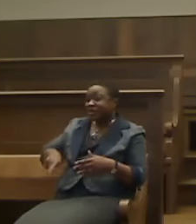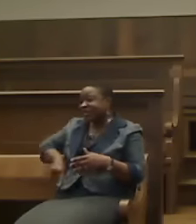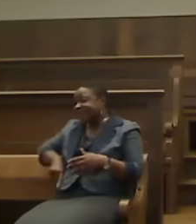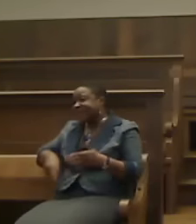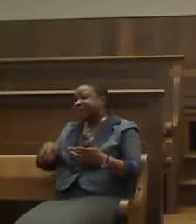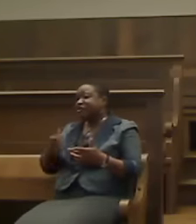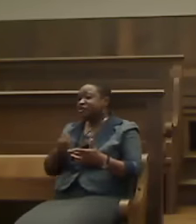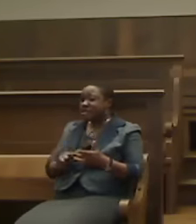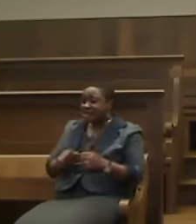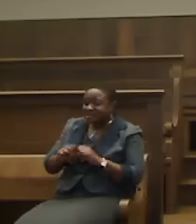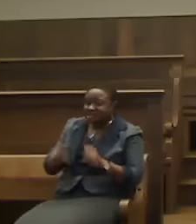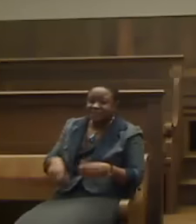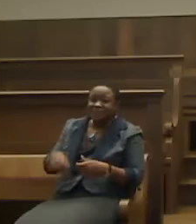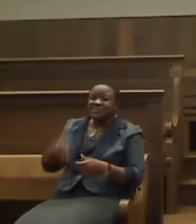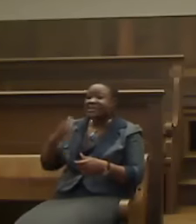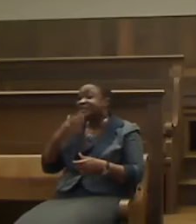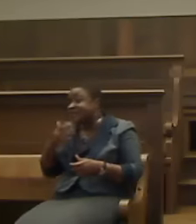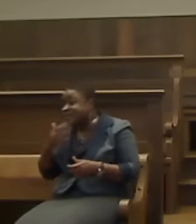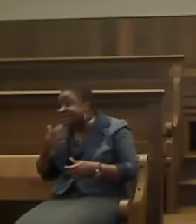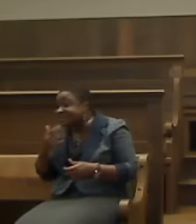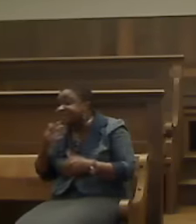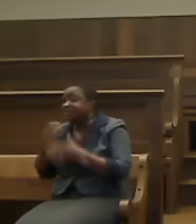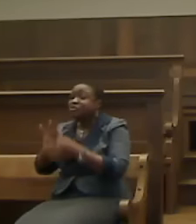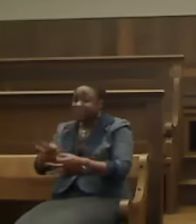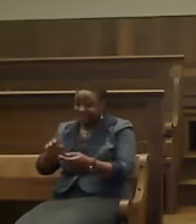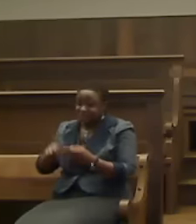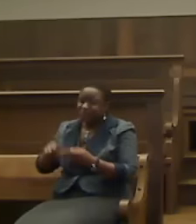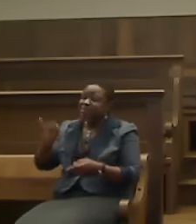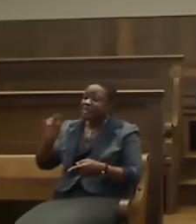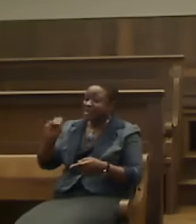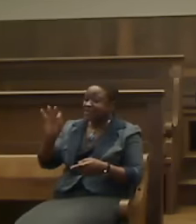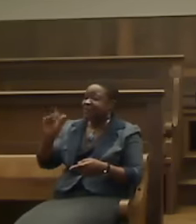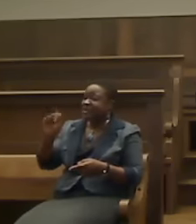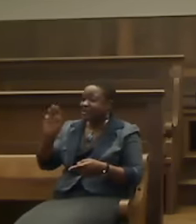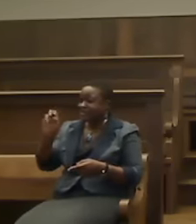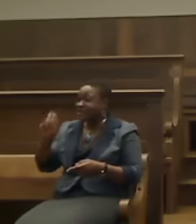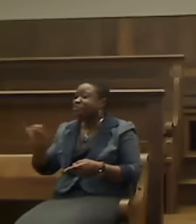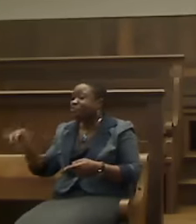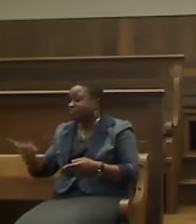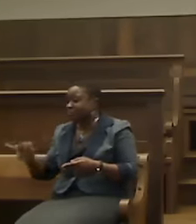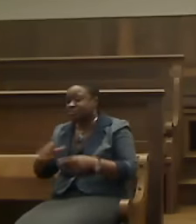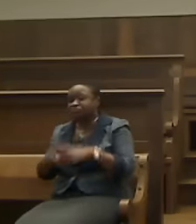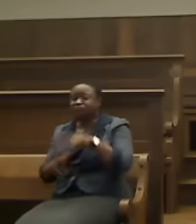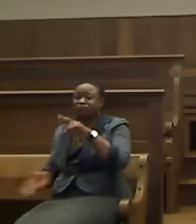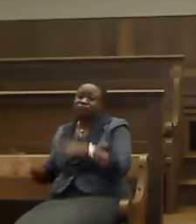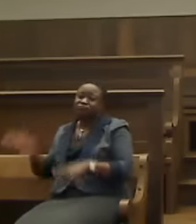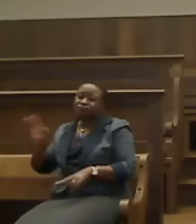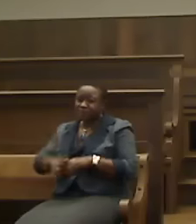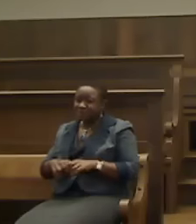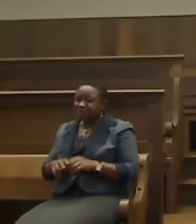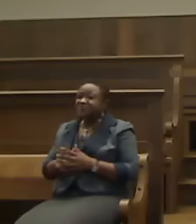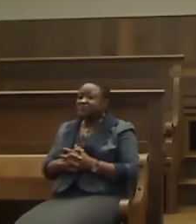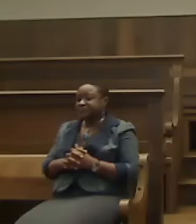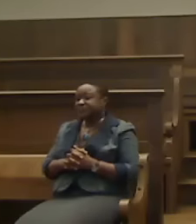of the gastrointestinal systems, diabetes, which is related to inflammation, skyrocketed, and also so